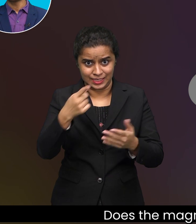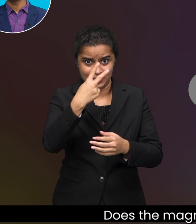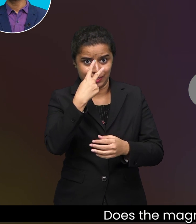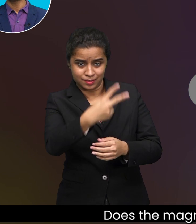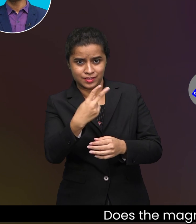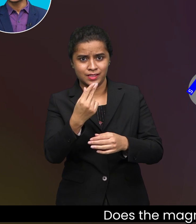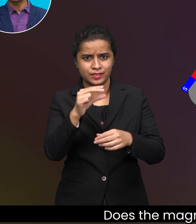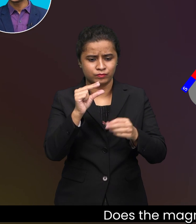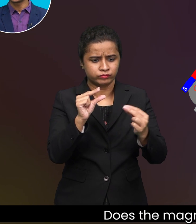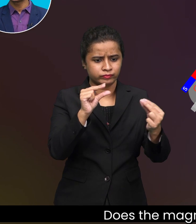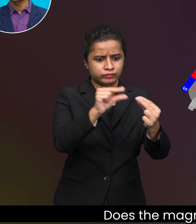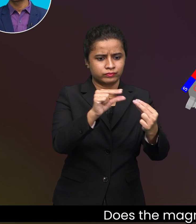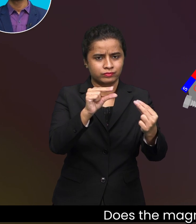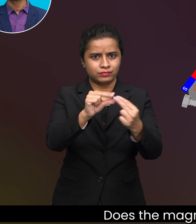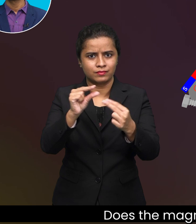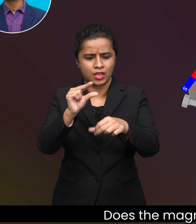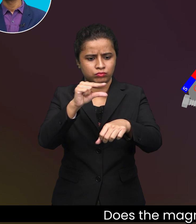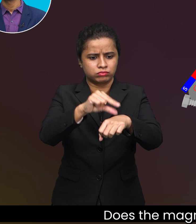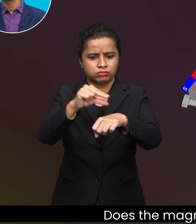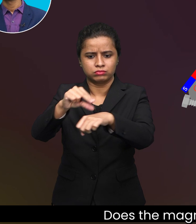Does the magnet attract every object?